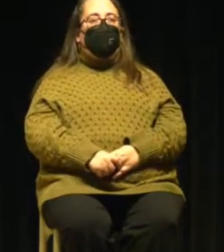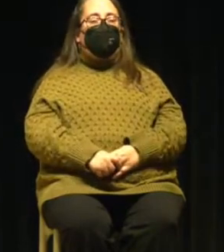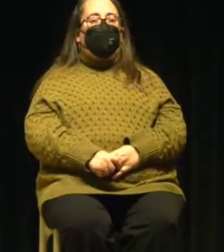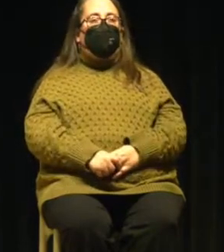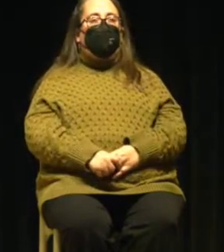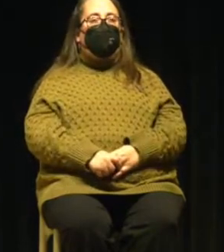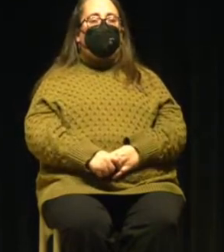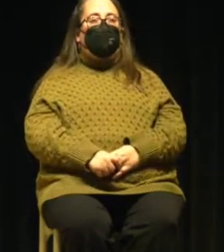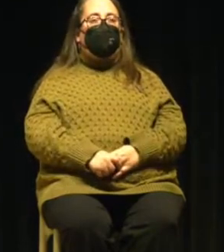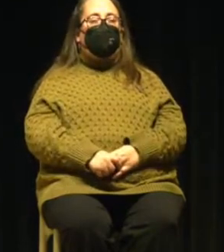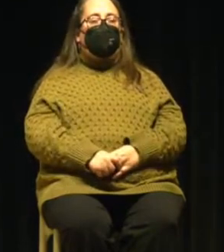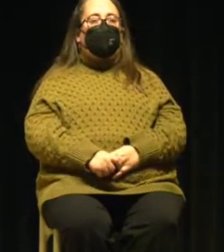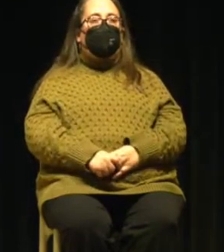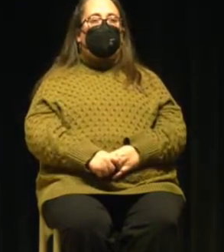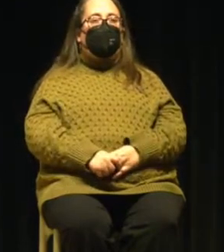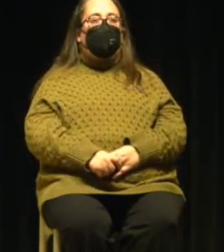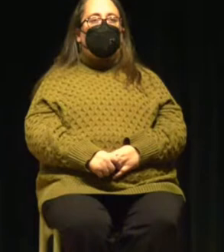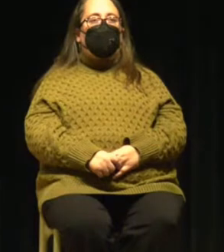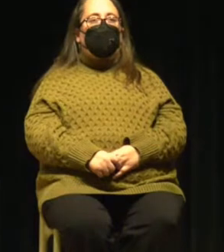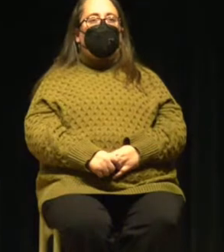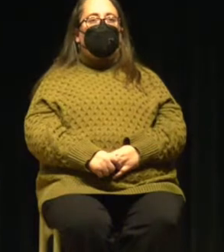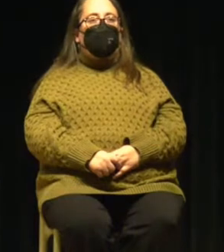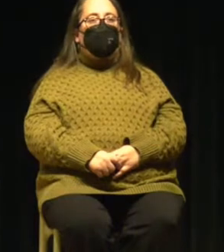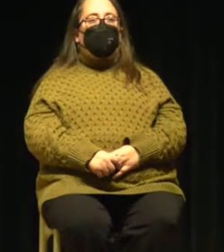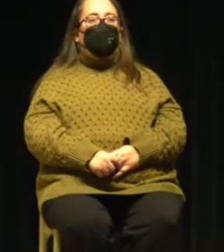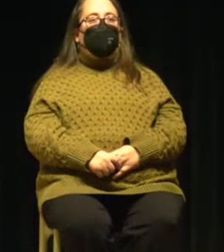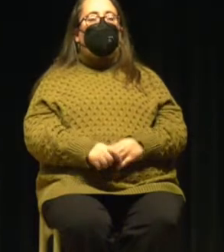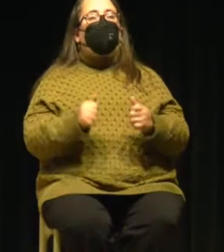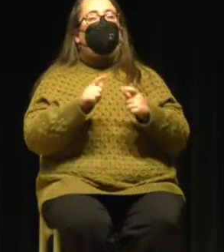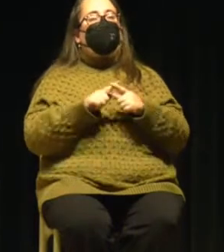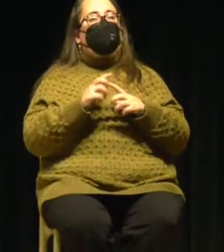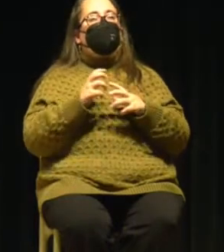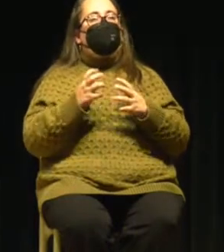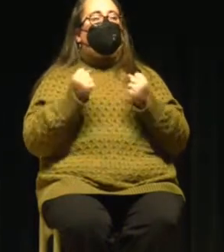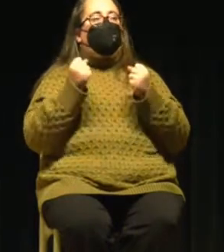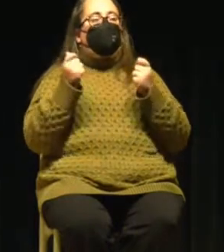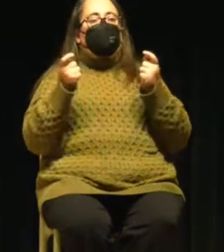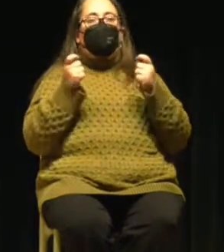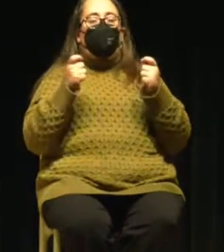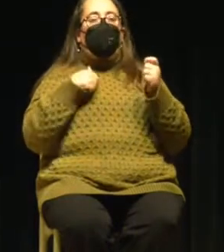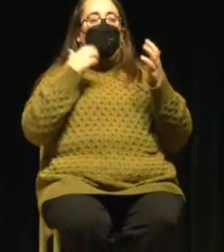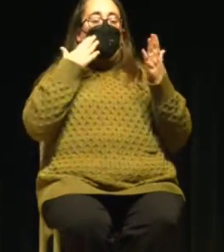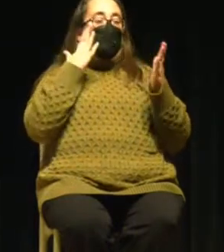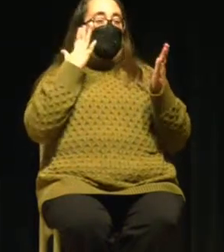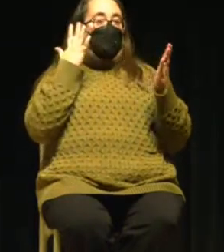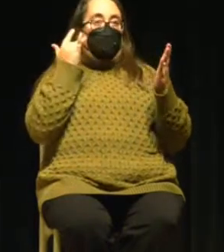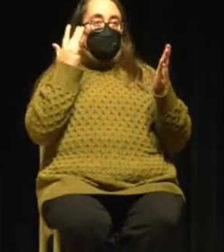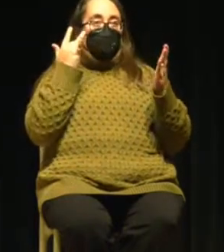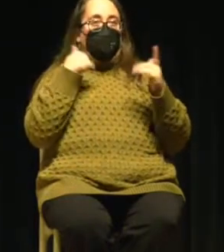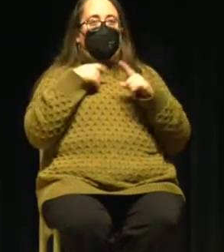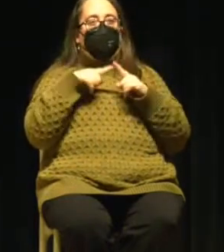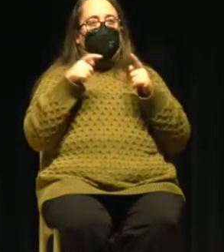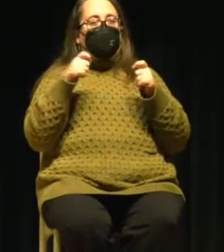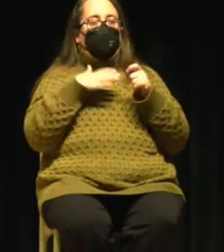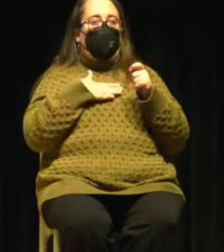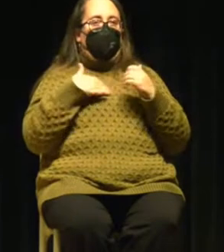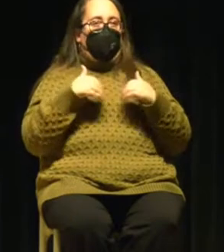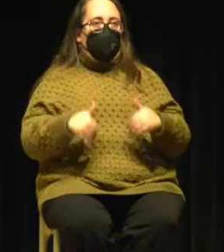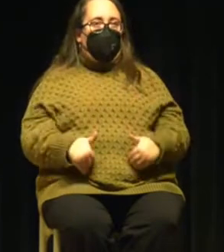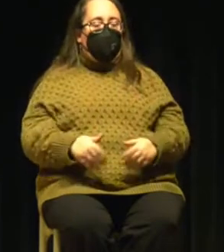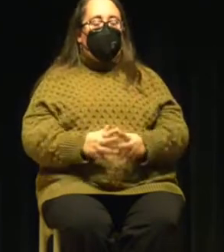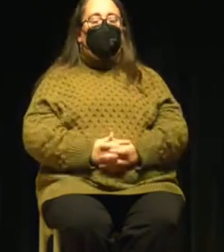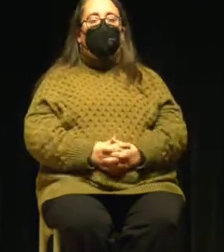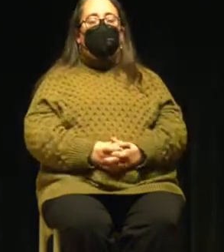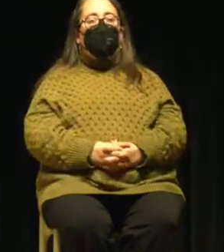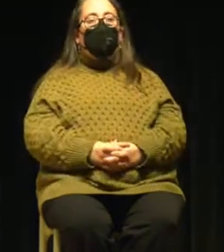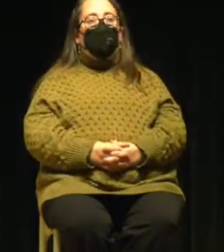like I'm just desperately trying to get control, and mm-hmm. I don't know why I can't control my body. And